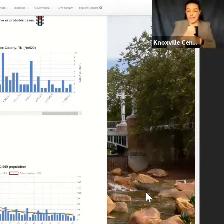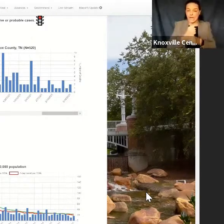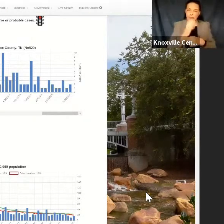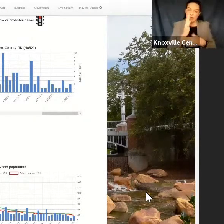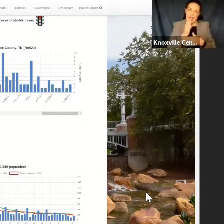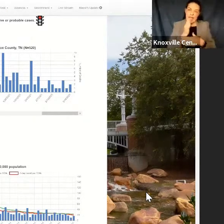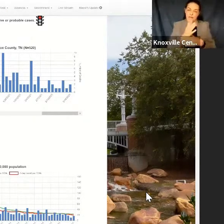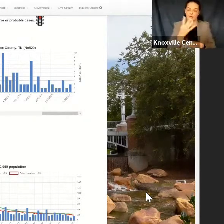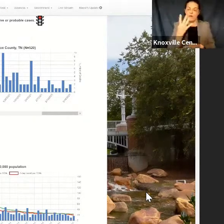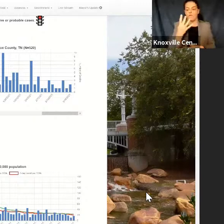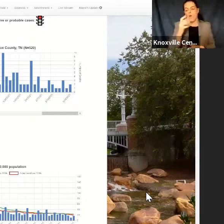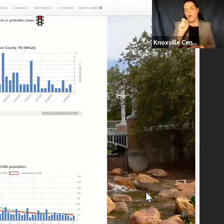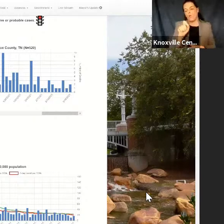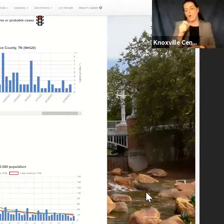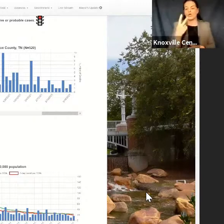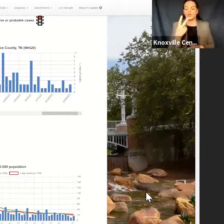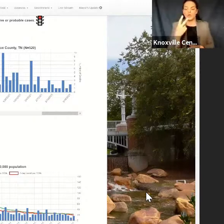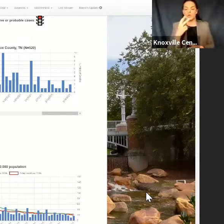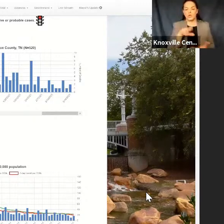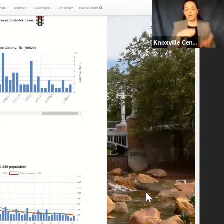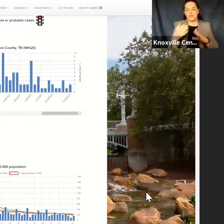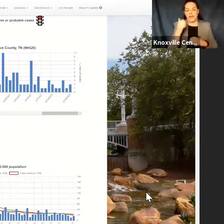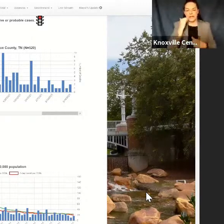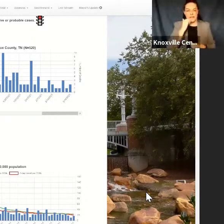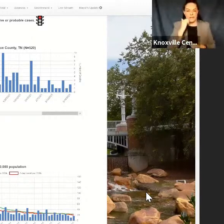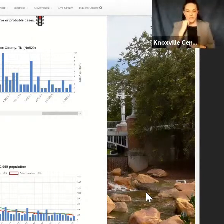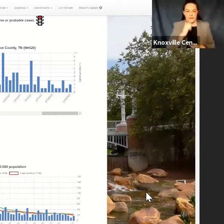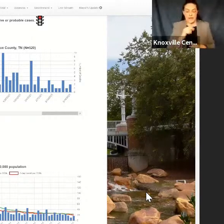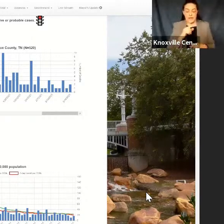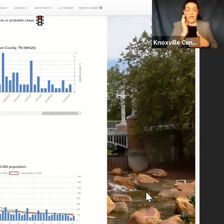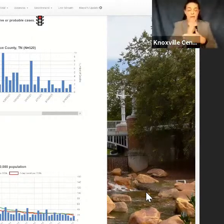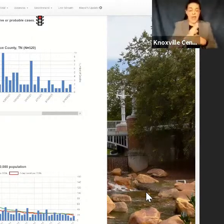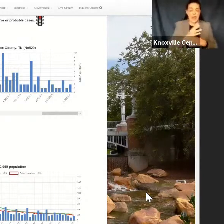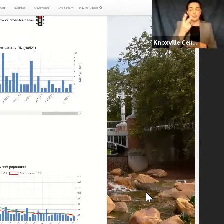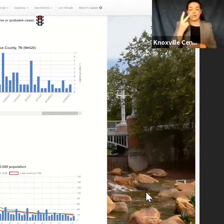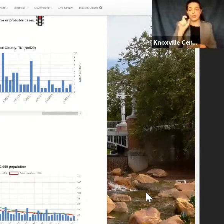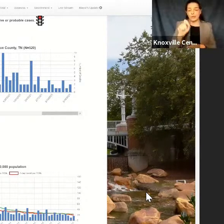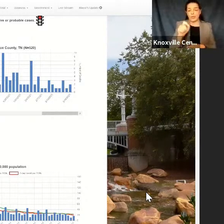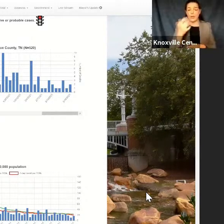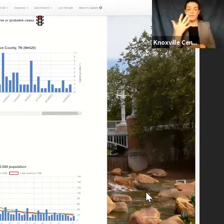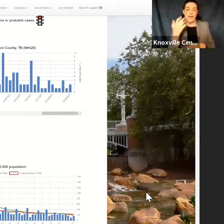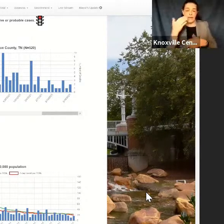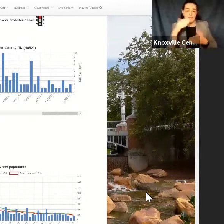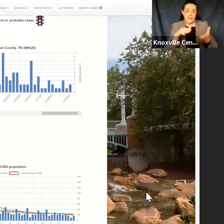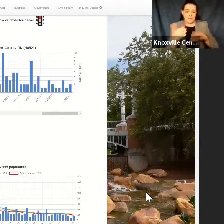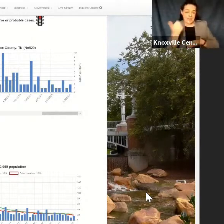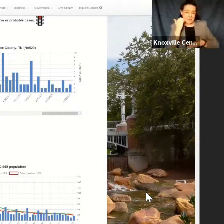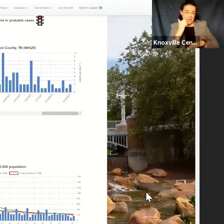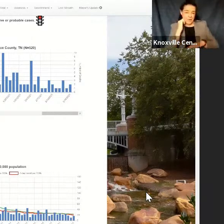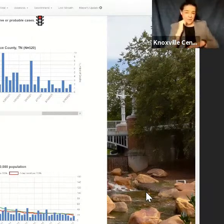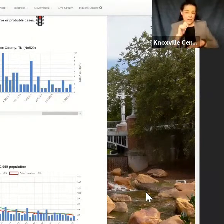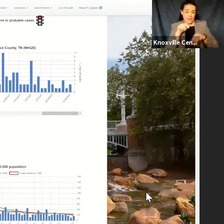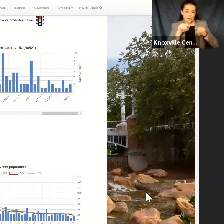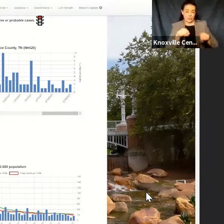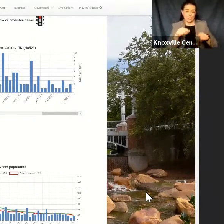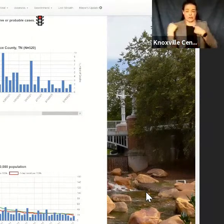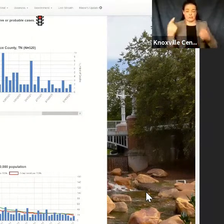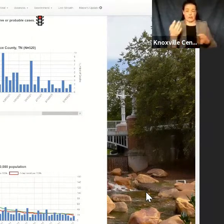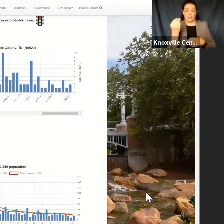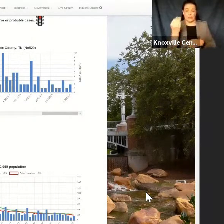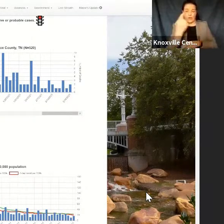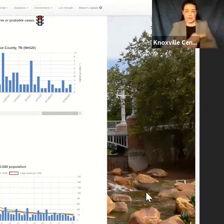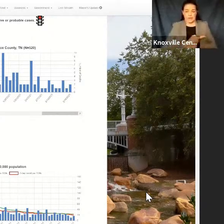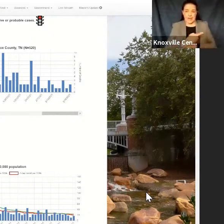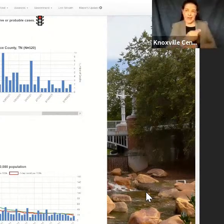of 4.2 deaths per day, but an average of 2.5 deaths a day over the past 14 days, so our reporting